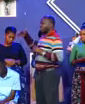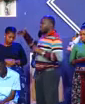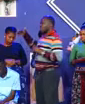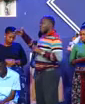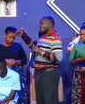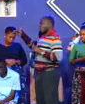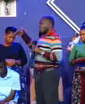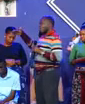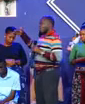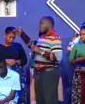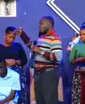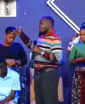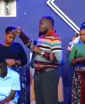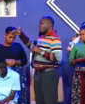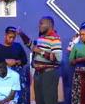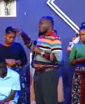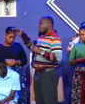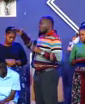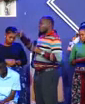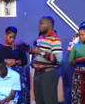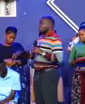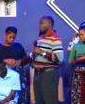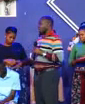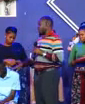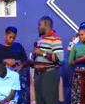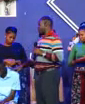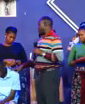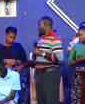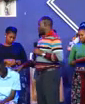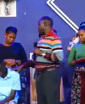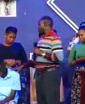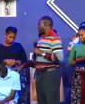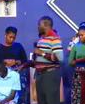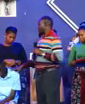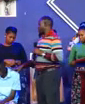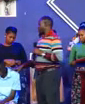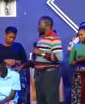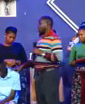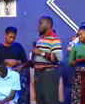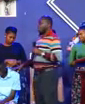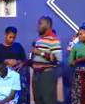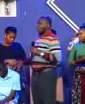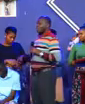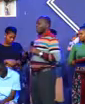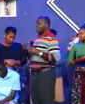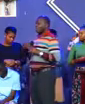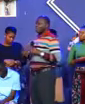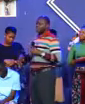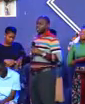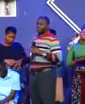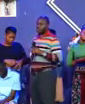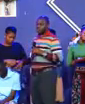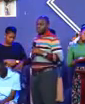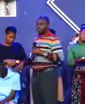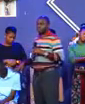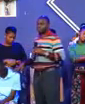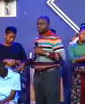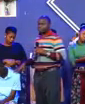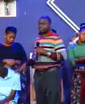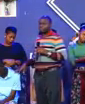kibadde kizibwawo mu mwaka okuva mwezi ogwokutaano. It has been a difficult time since May. Mama yafuna